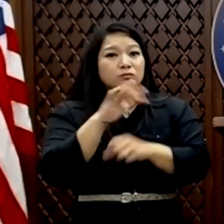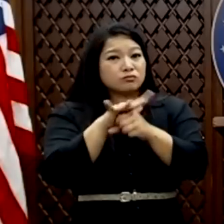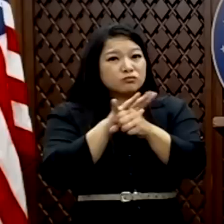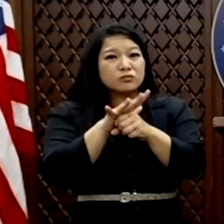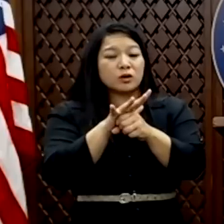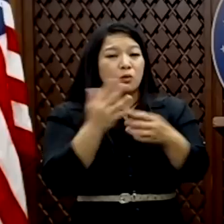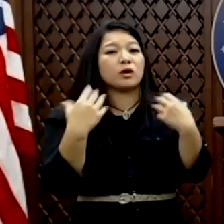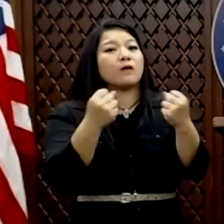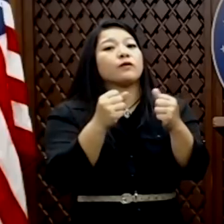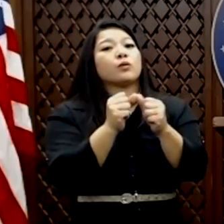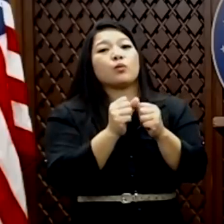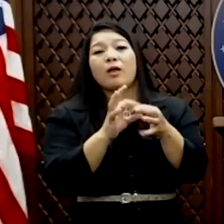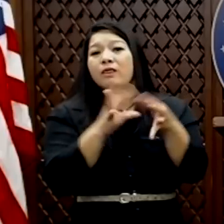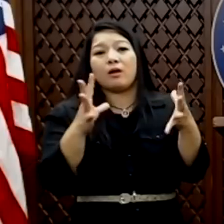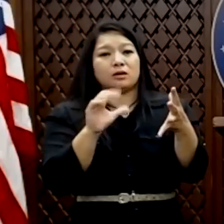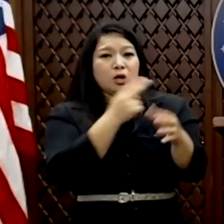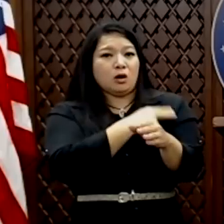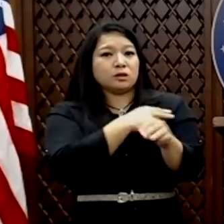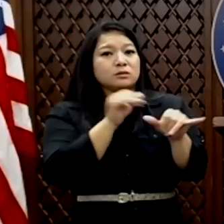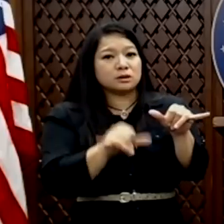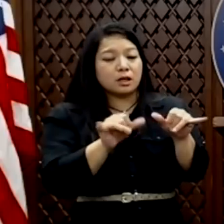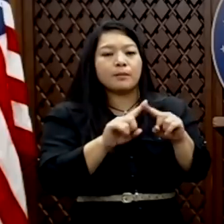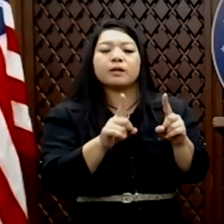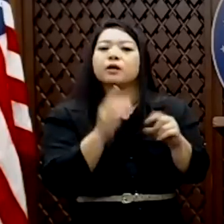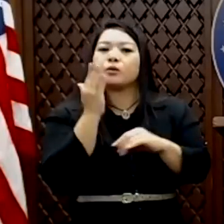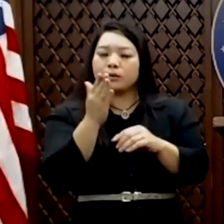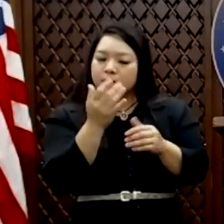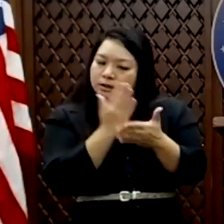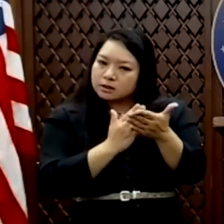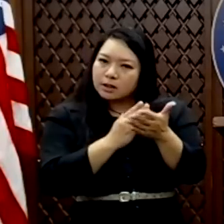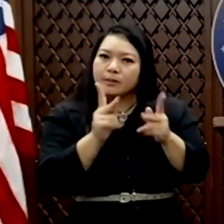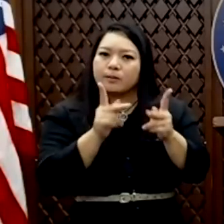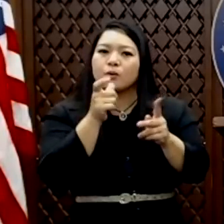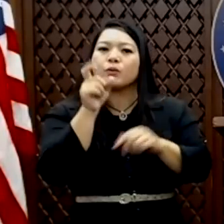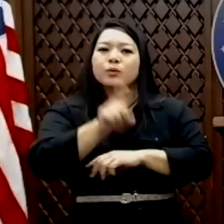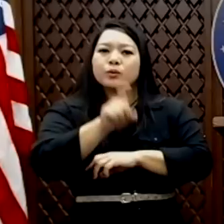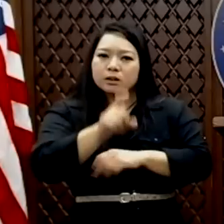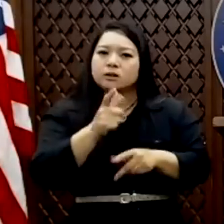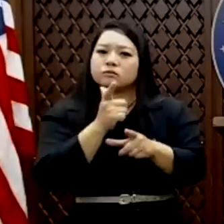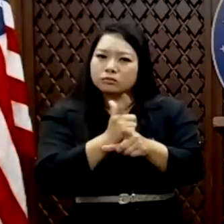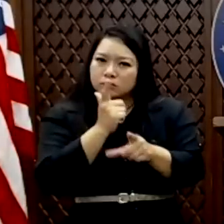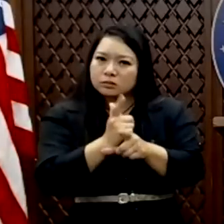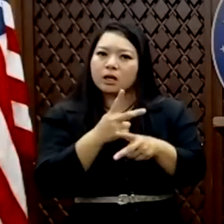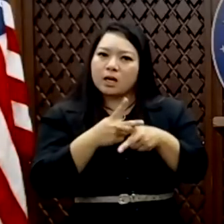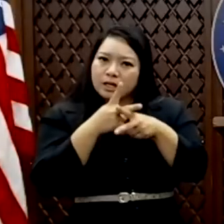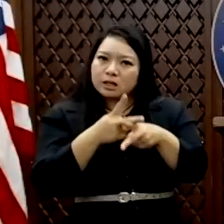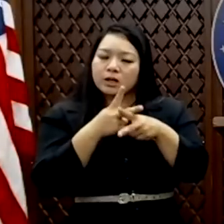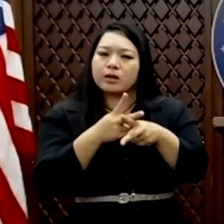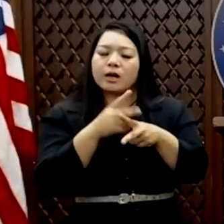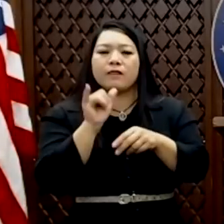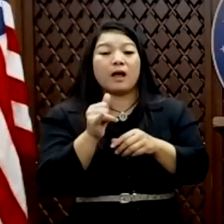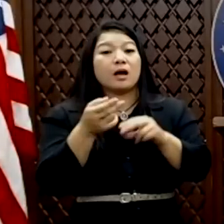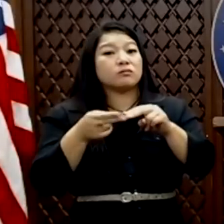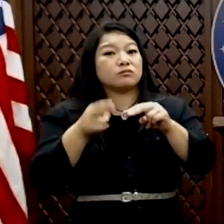without hospitalization. But there will be some who will need acute care. And as that